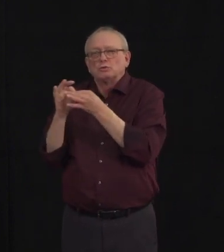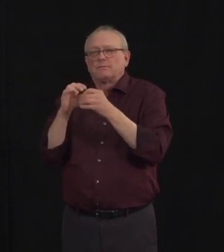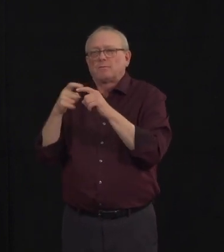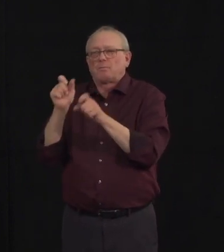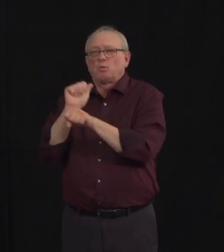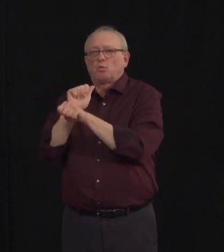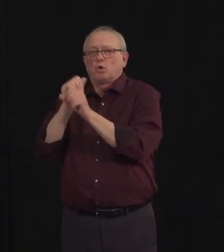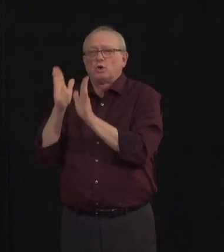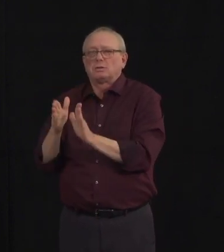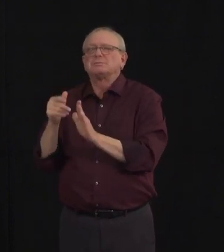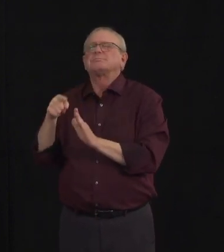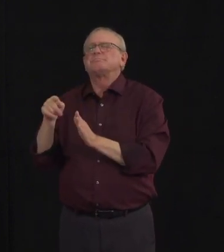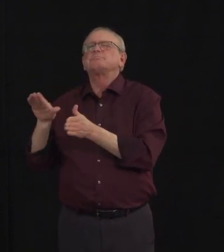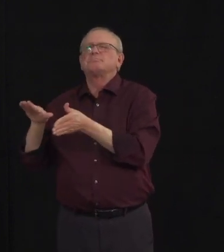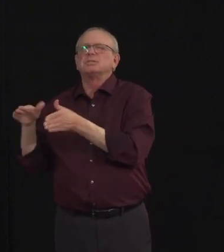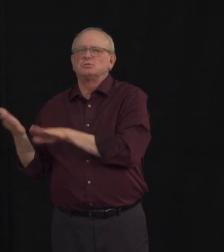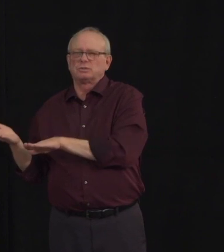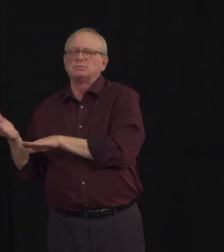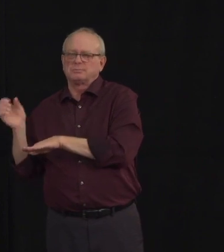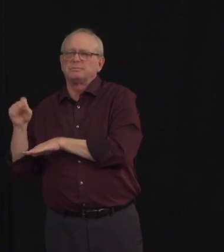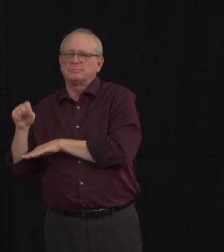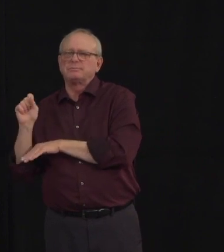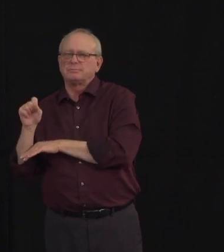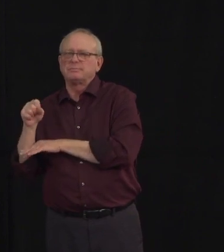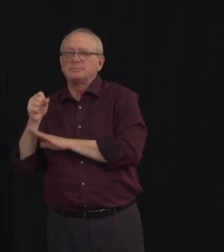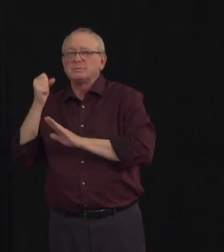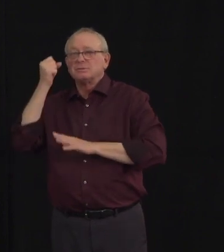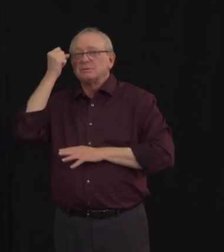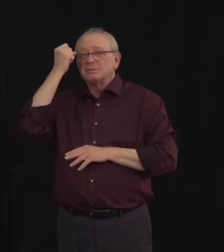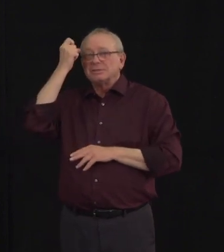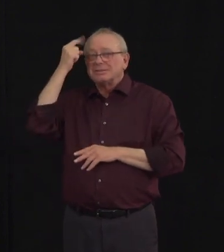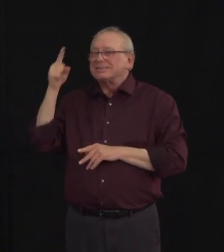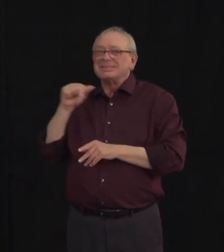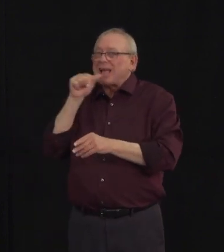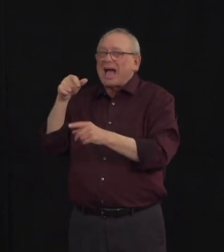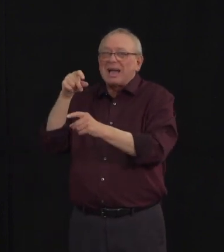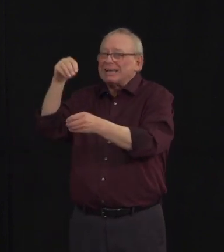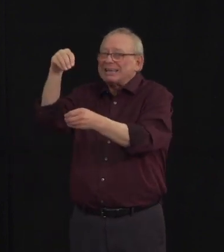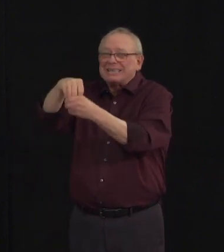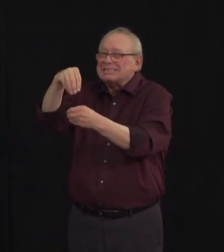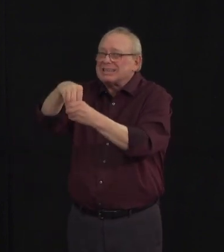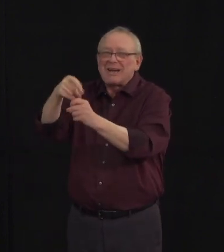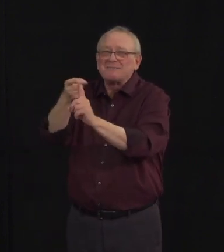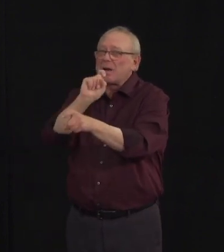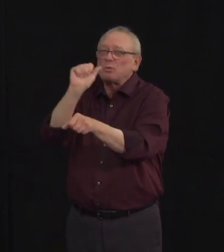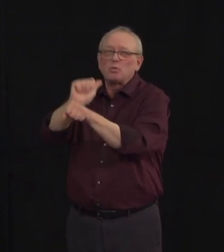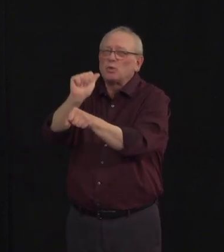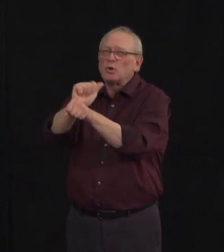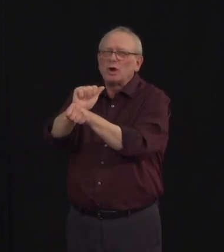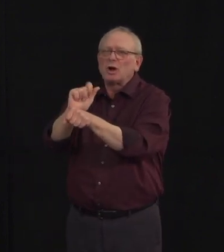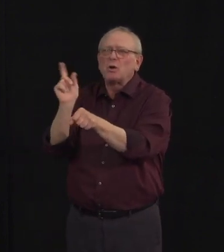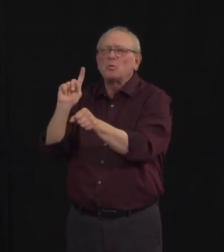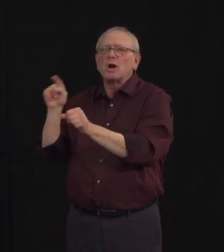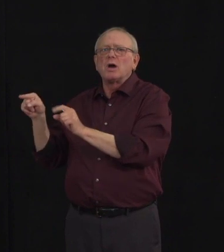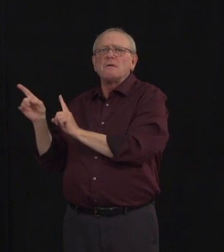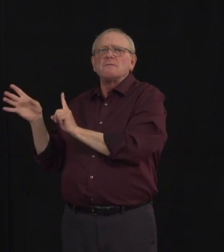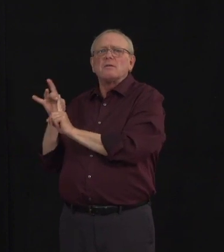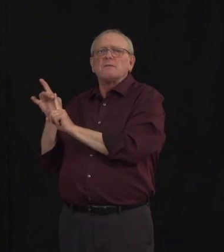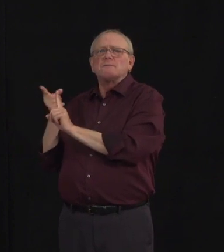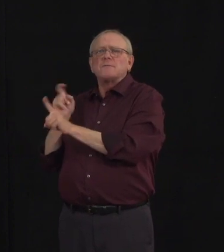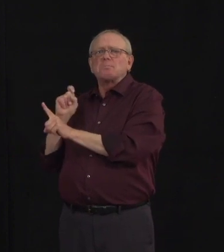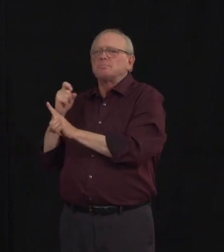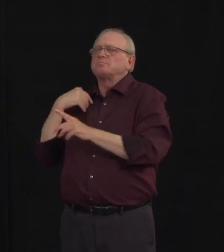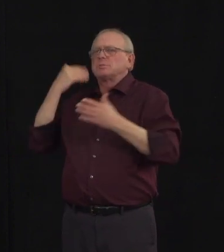understand where people outside a particular workplace get infection, we're focusing at this point with respect to